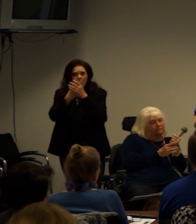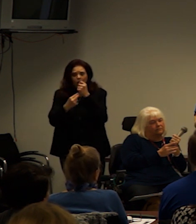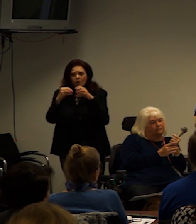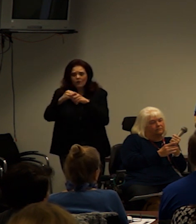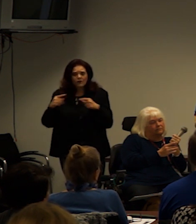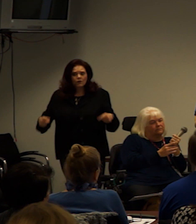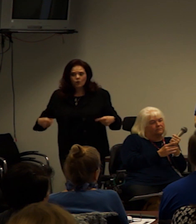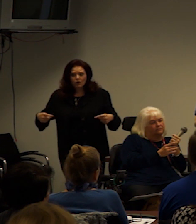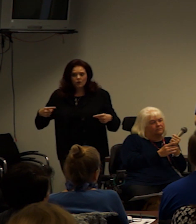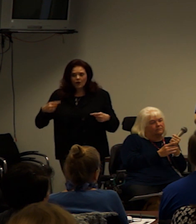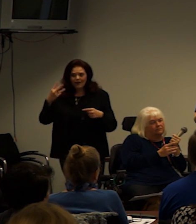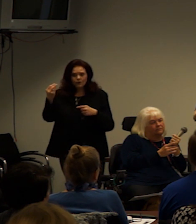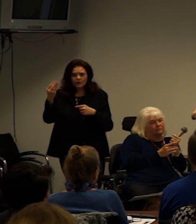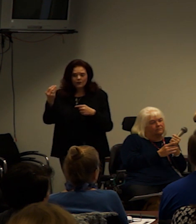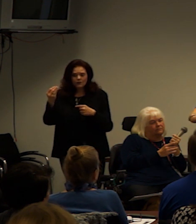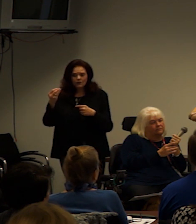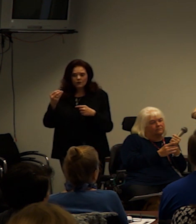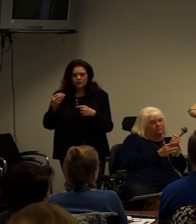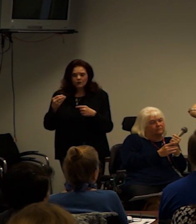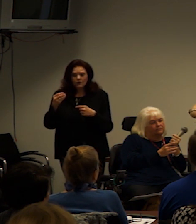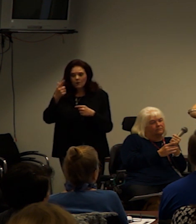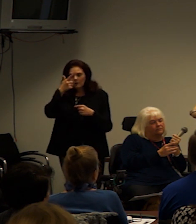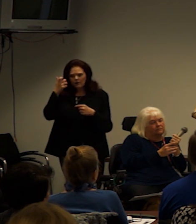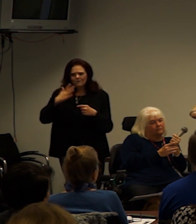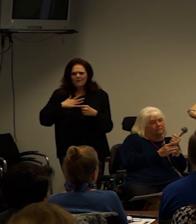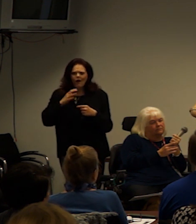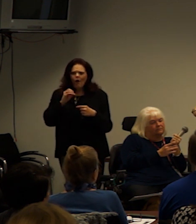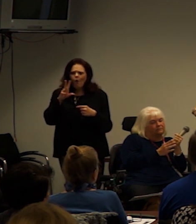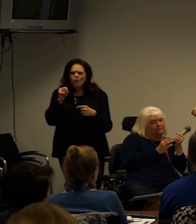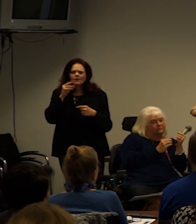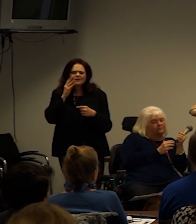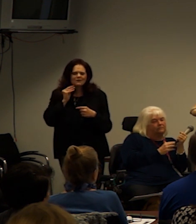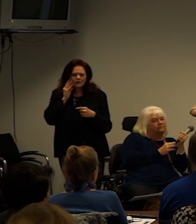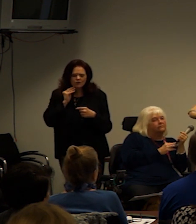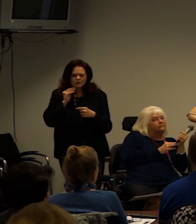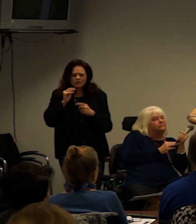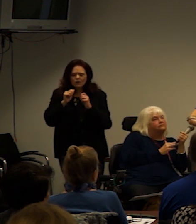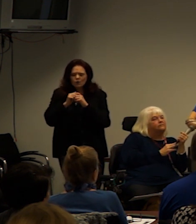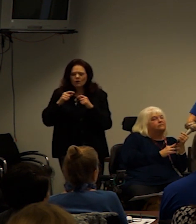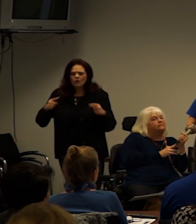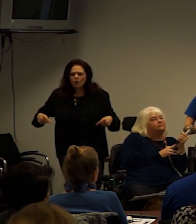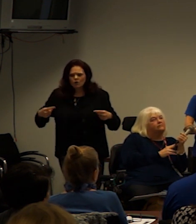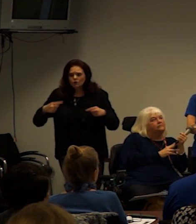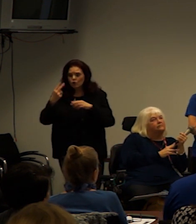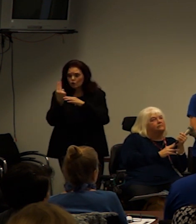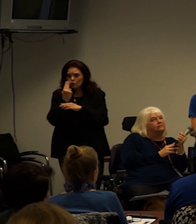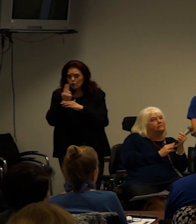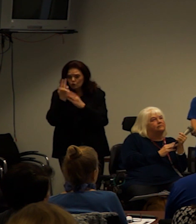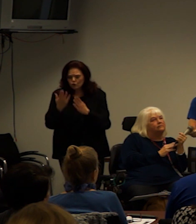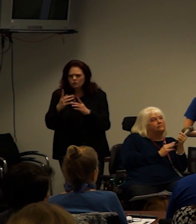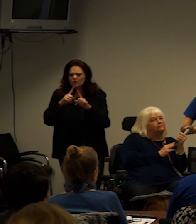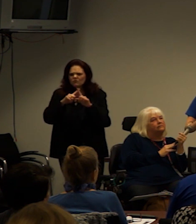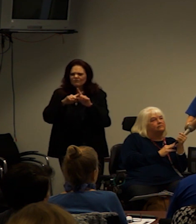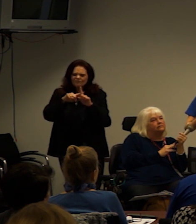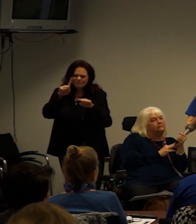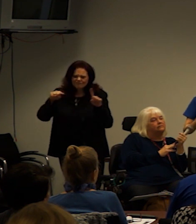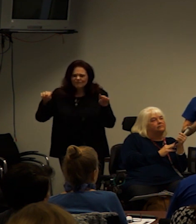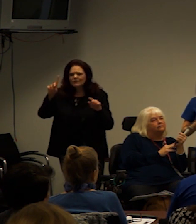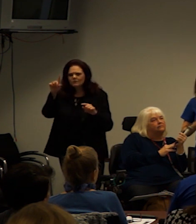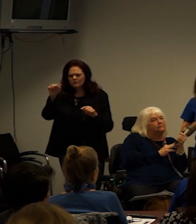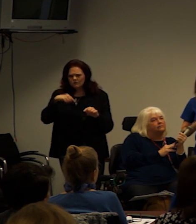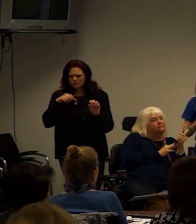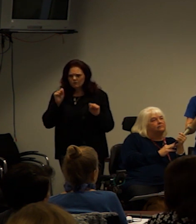them in wheelchairs. And just because of my own experience with wheelchair users and different types of disabilities, I could